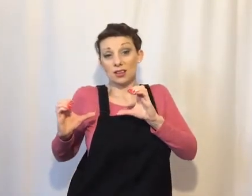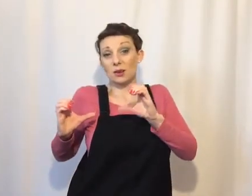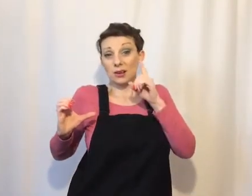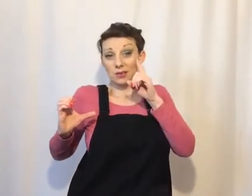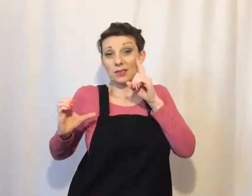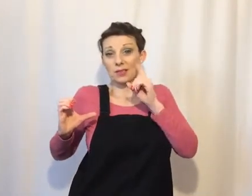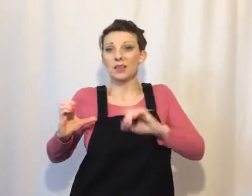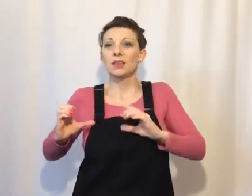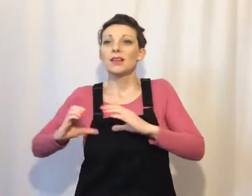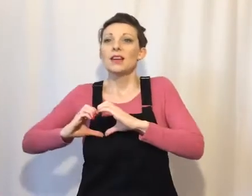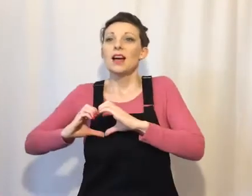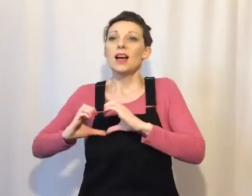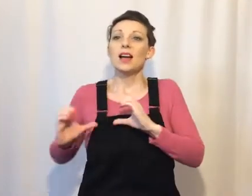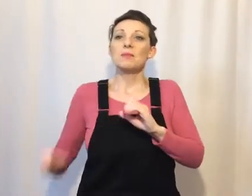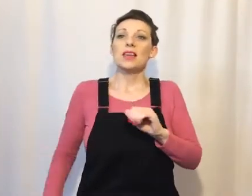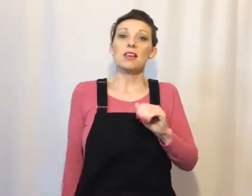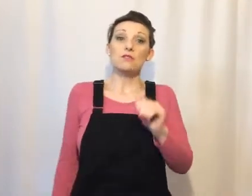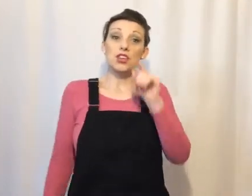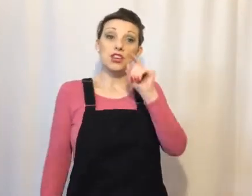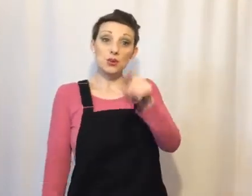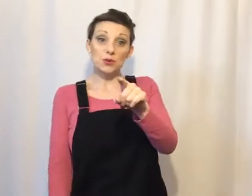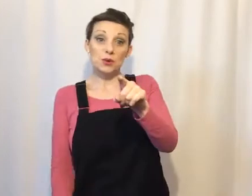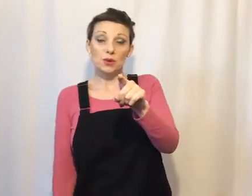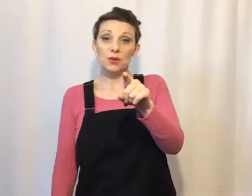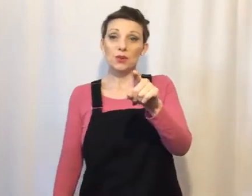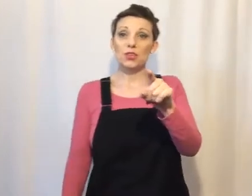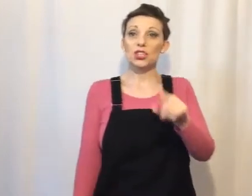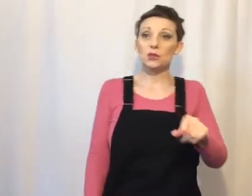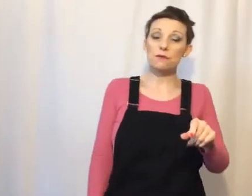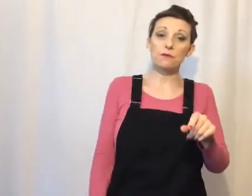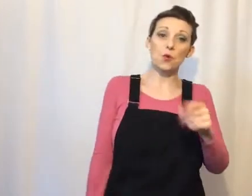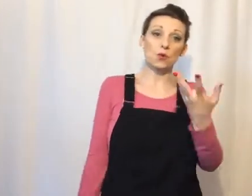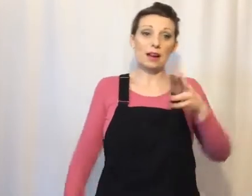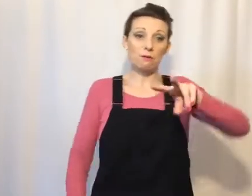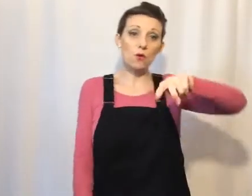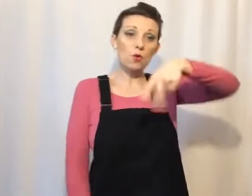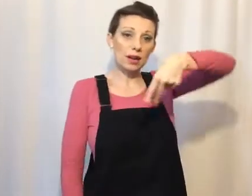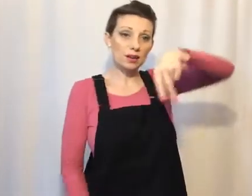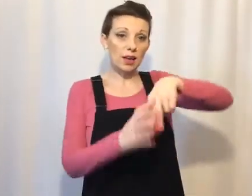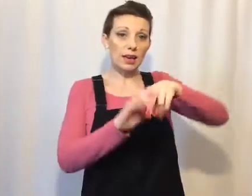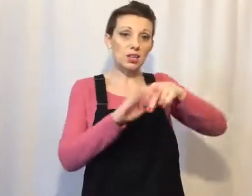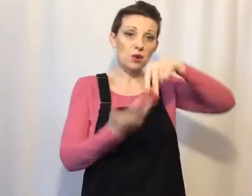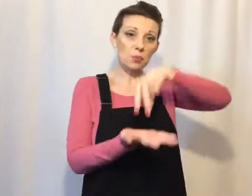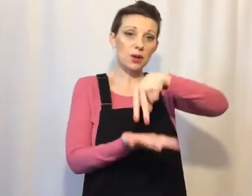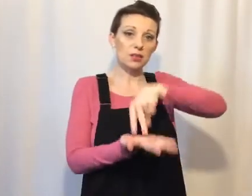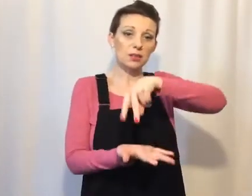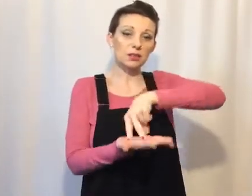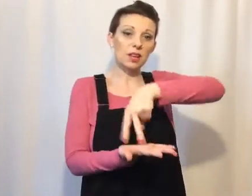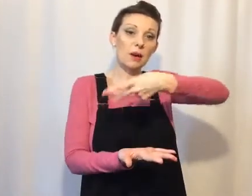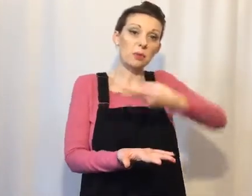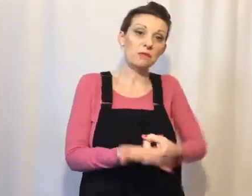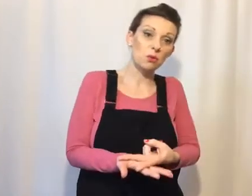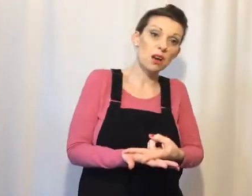eyebrow? If you should fall. Now falling, again you've got a person, so that would be fall